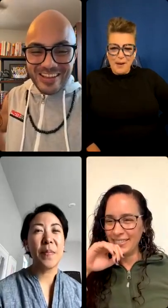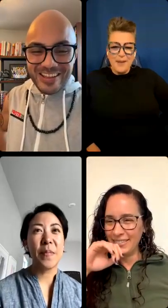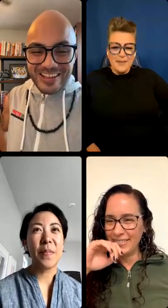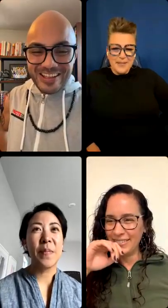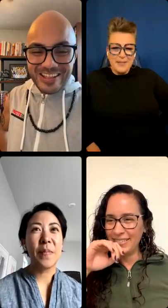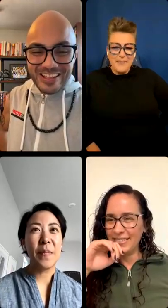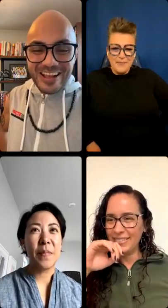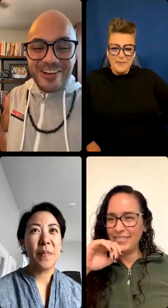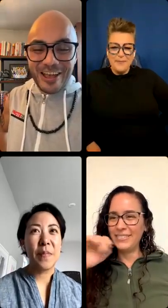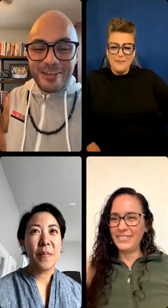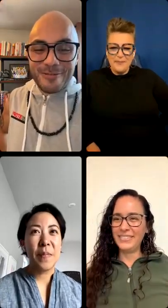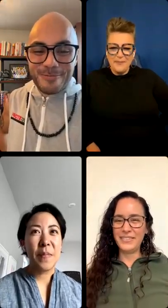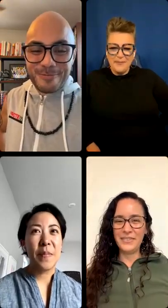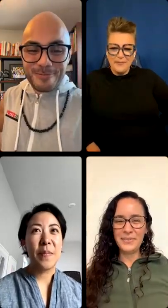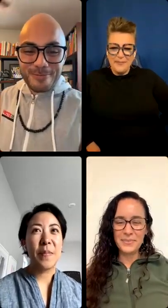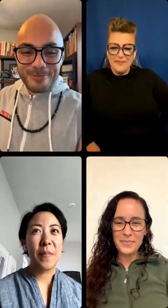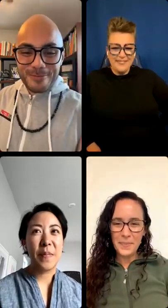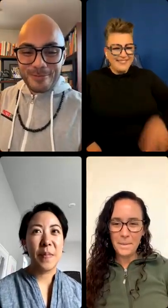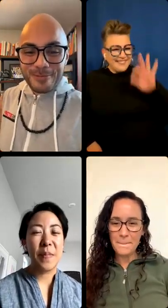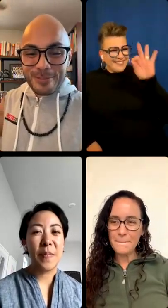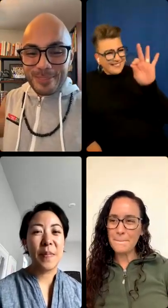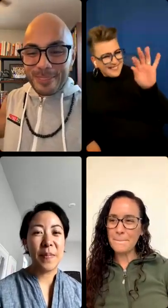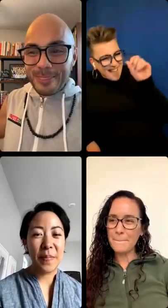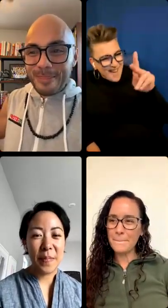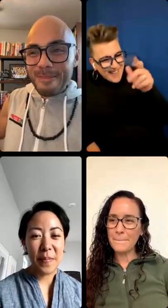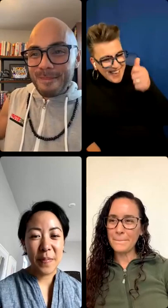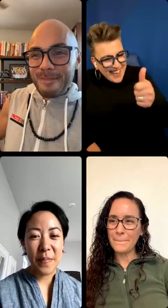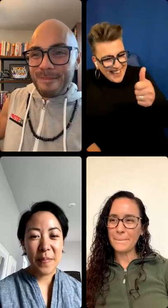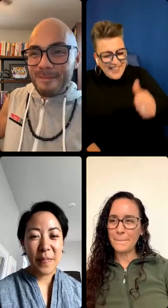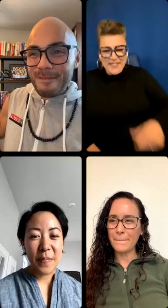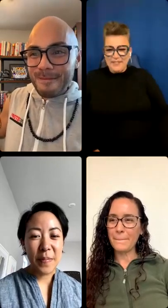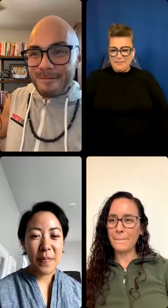appreciate the pause. Okay.